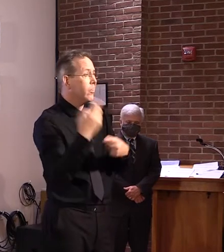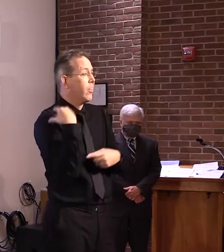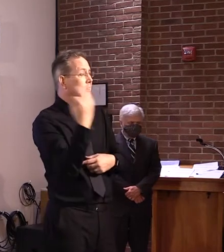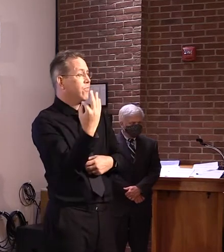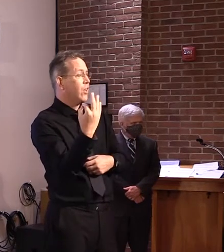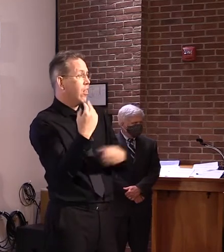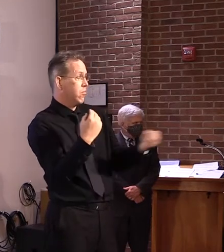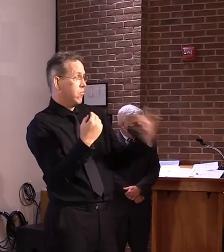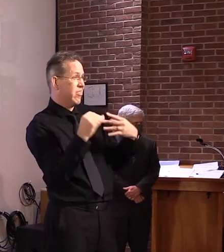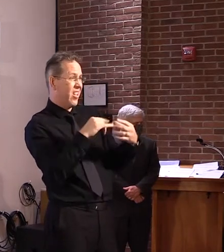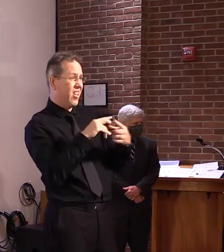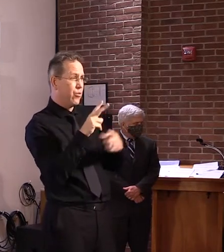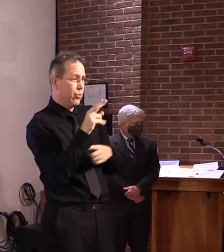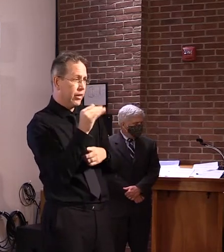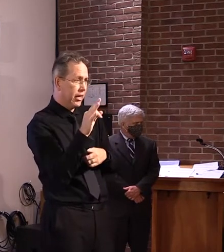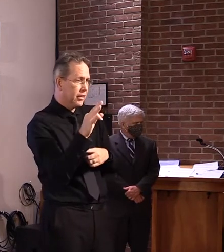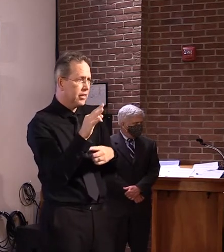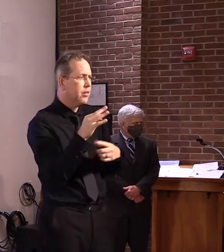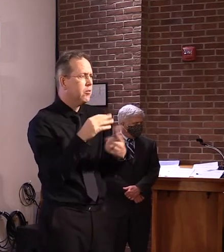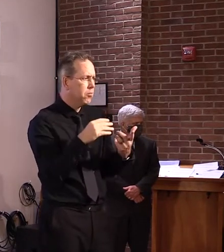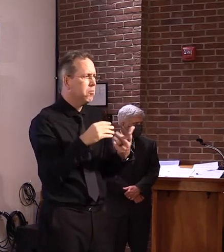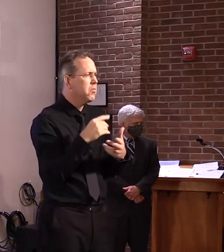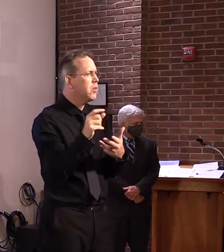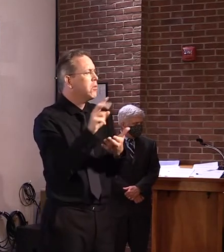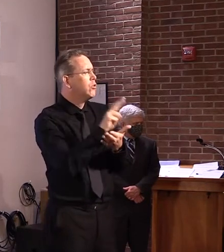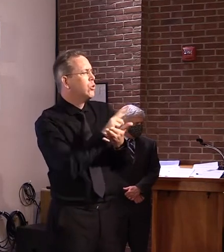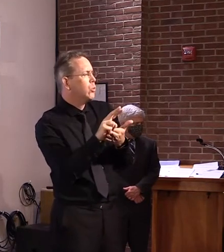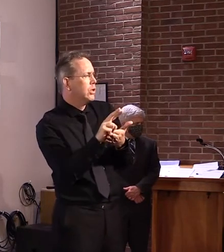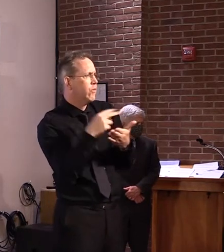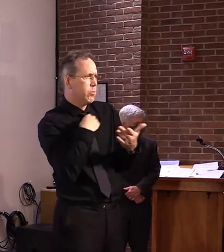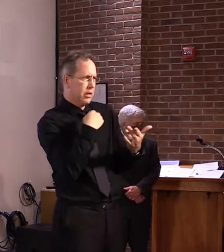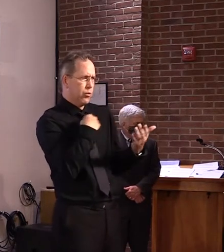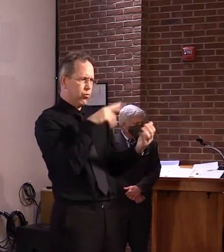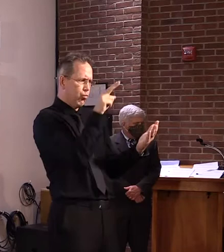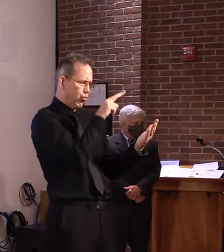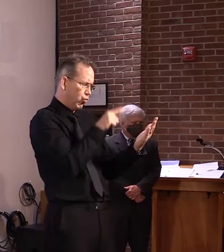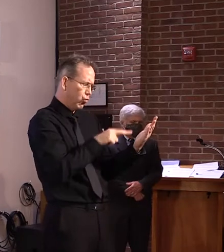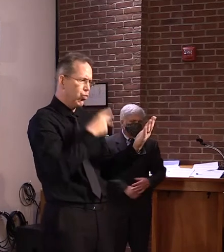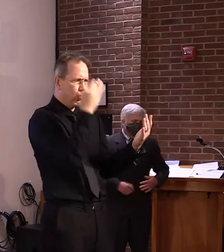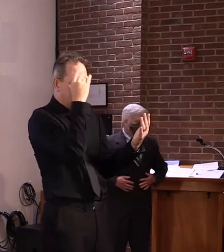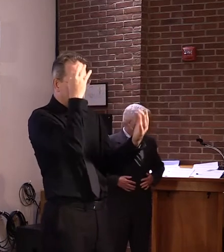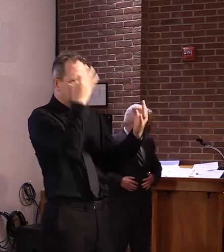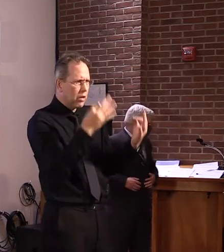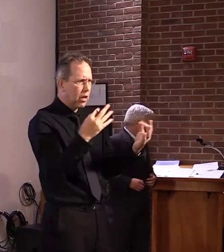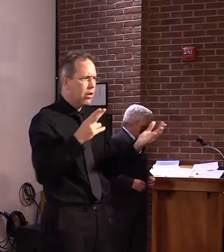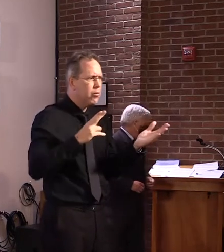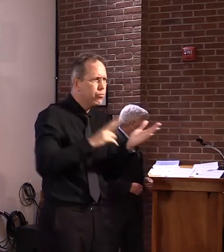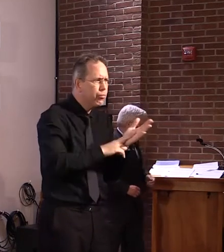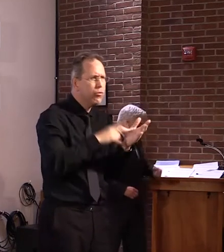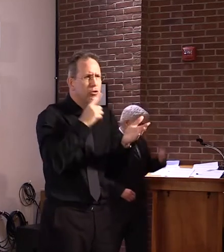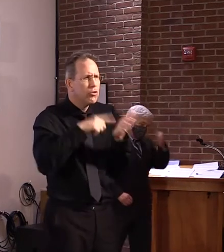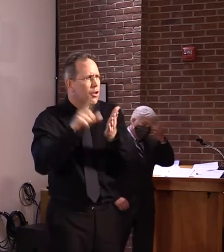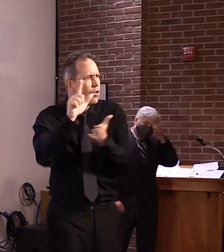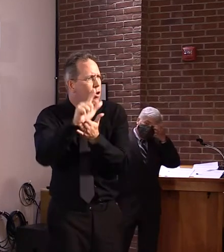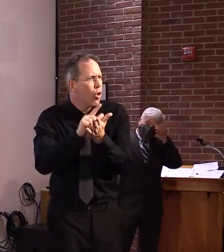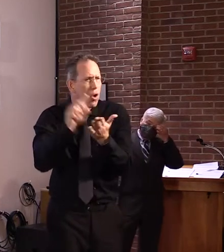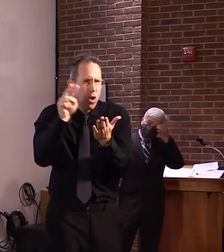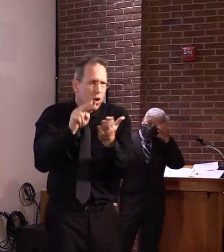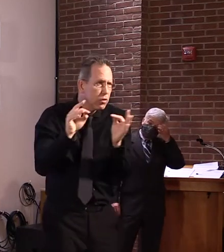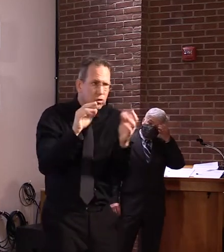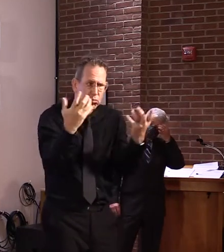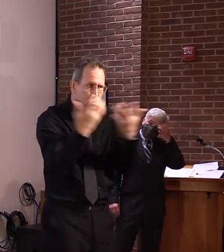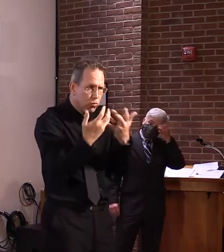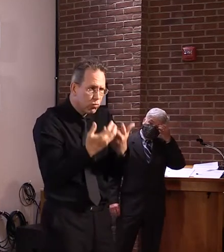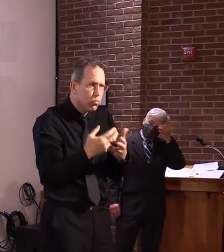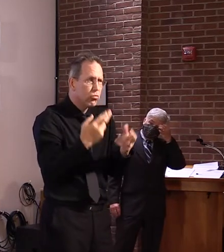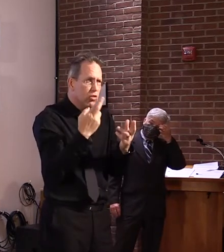from the legislature, and then I'll take a look. But I just don't know what that bill is. That's the